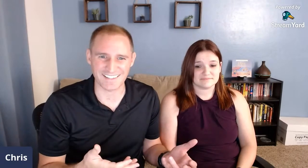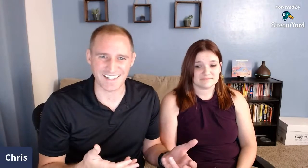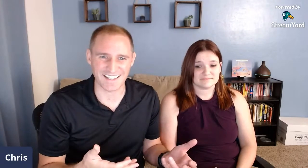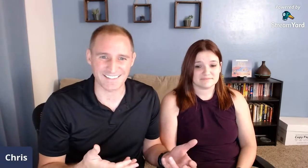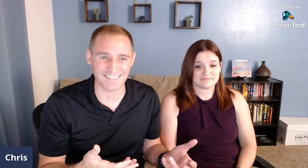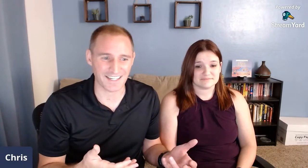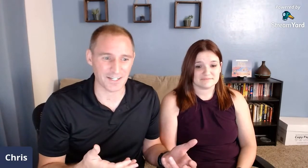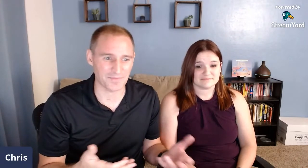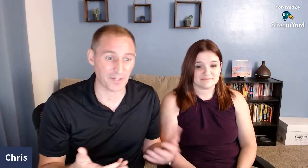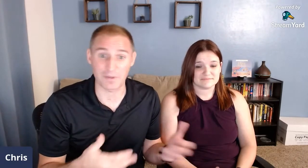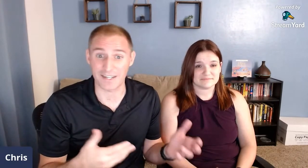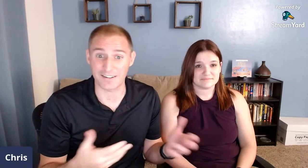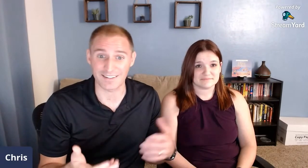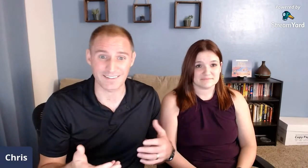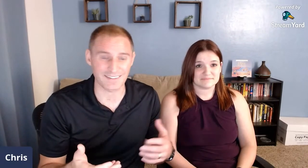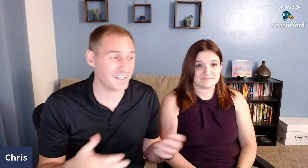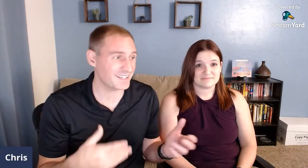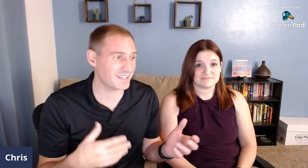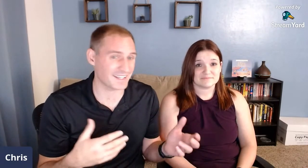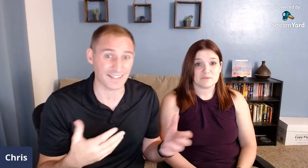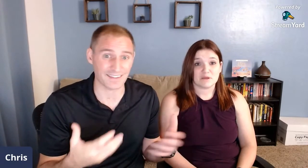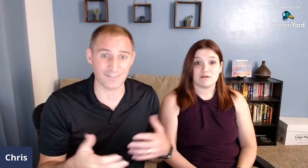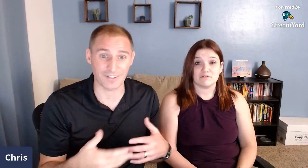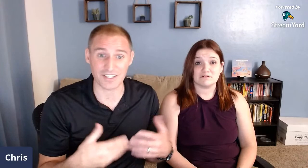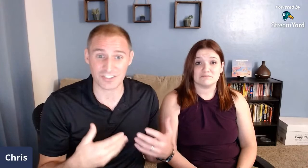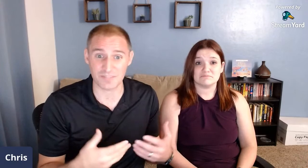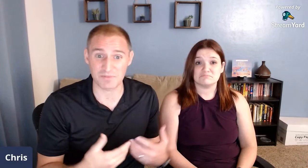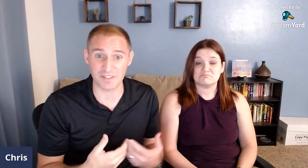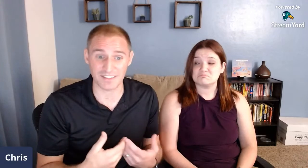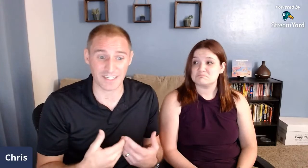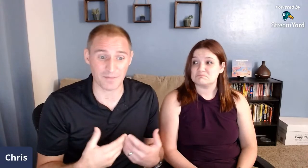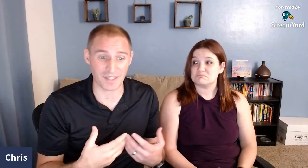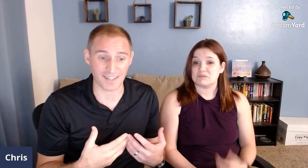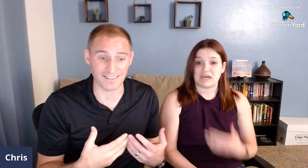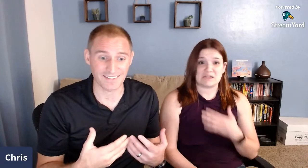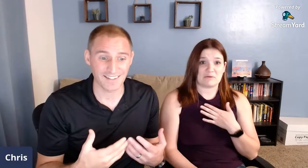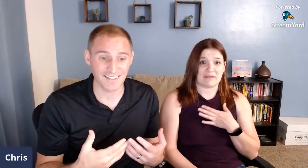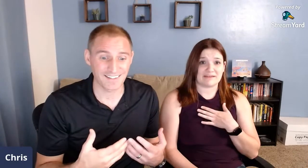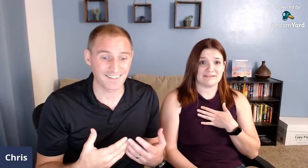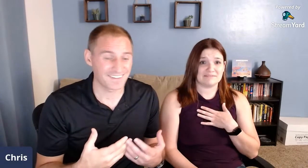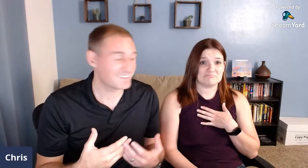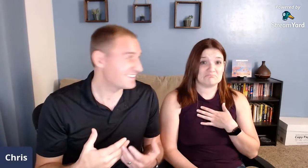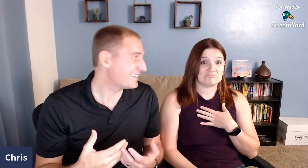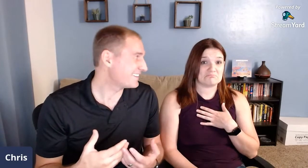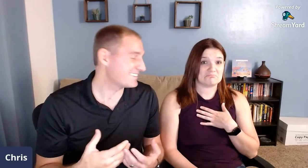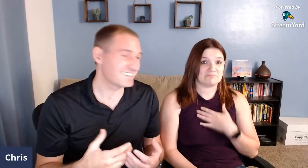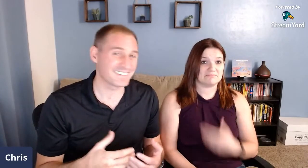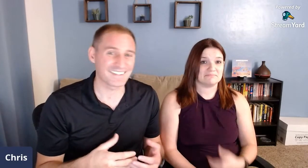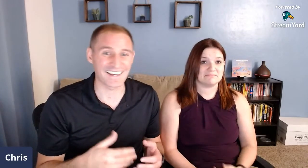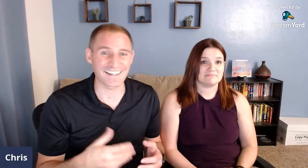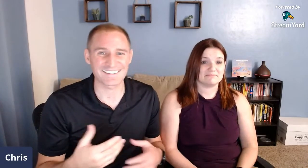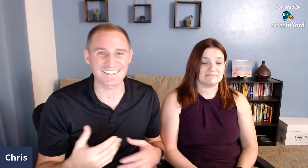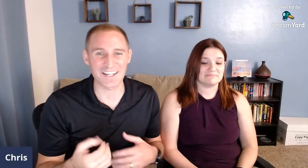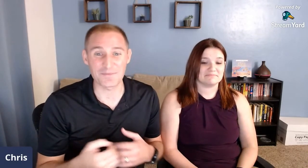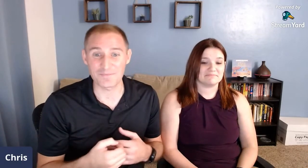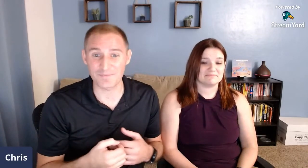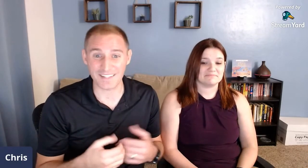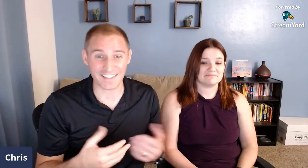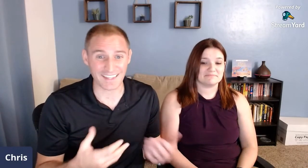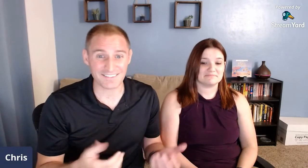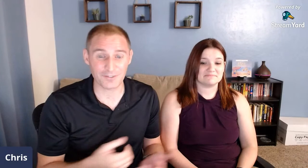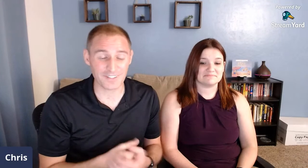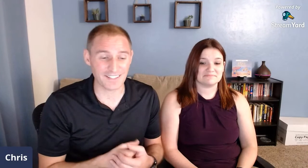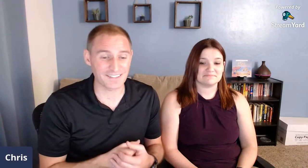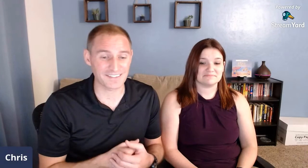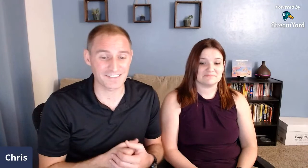her, and like we went out on a date, and like that relationship's building up, and I didn't know that. Yeah, but